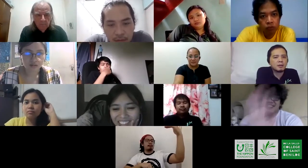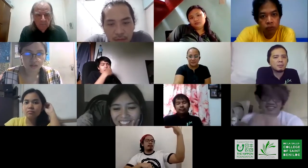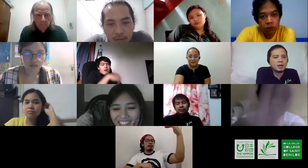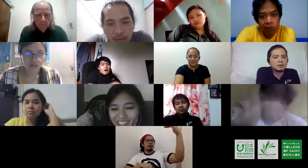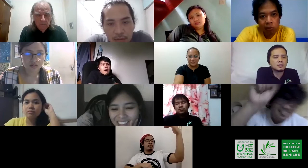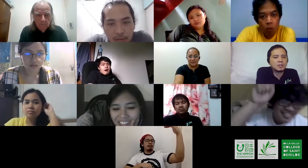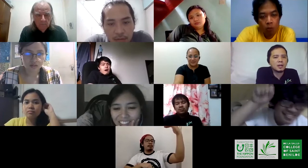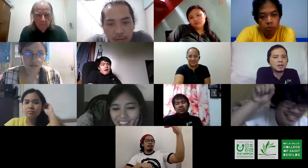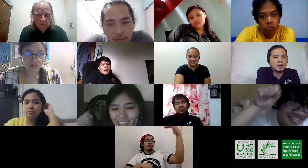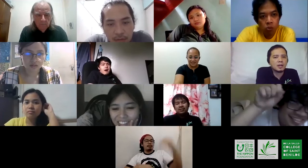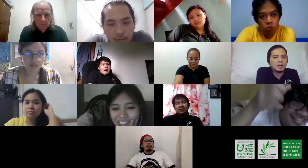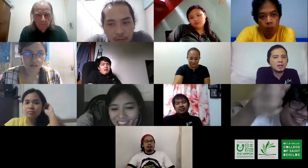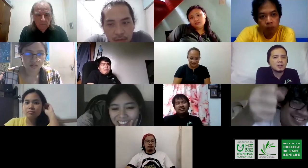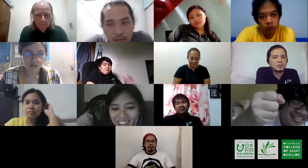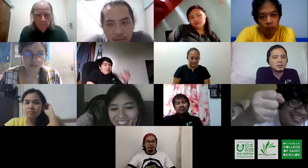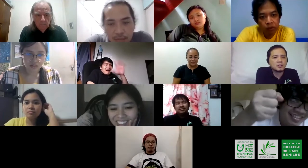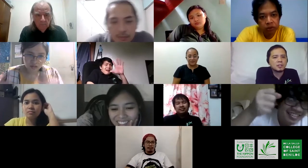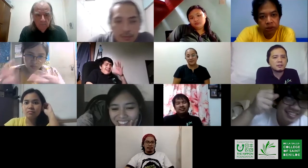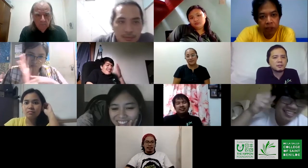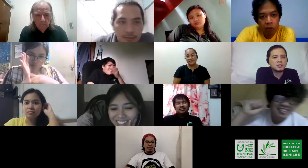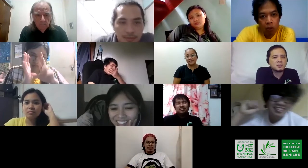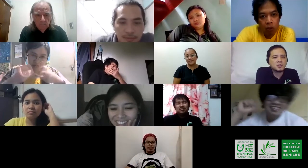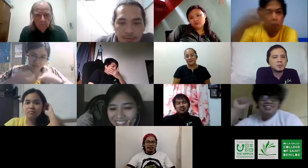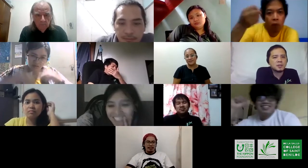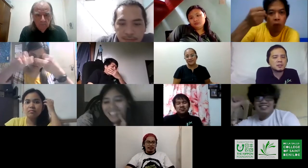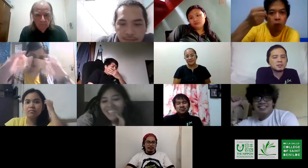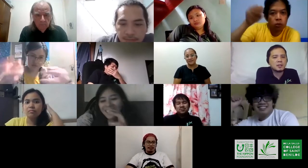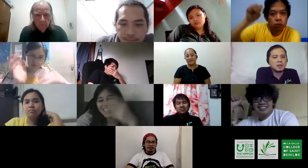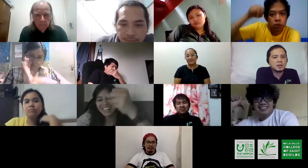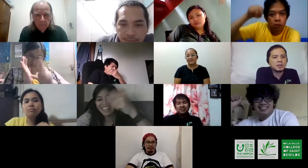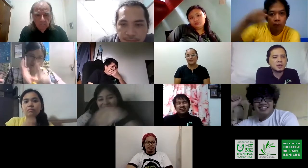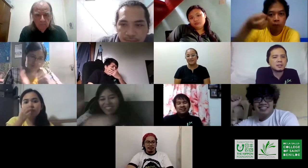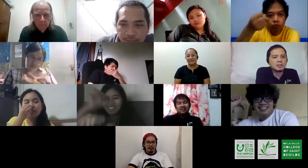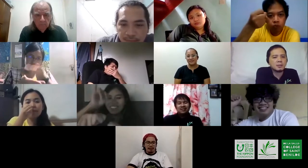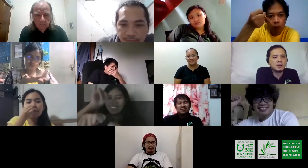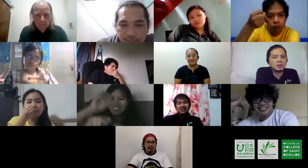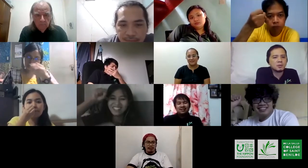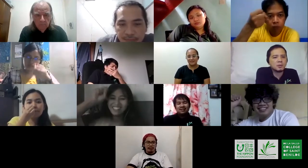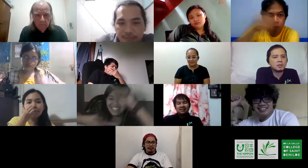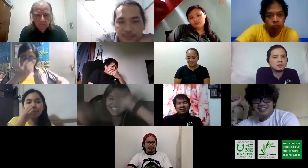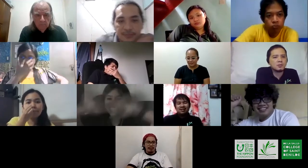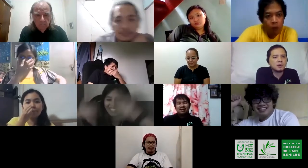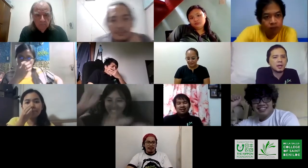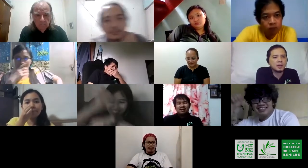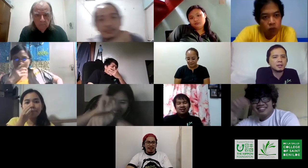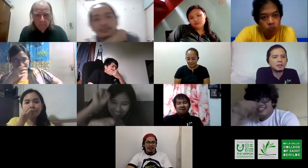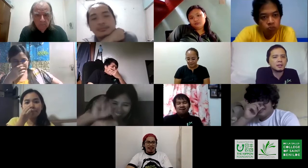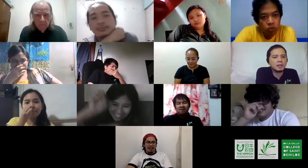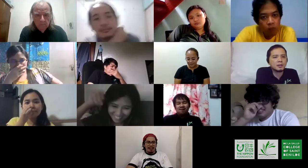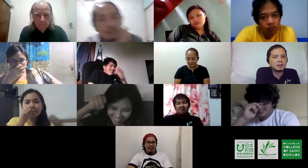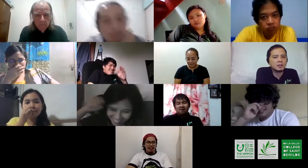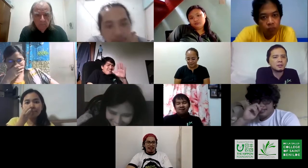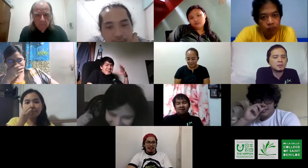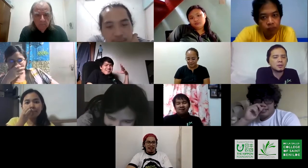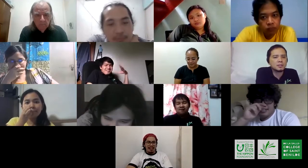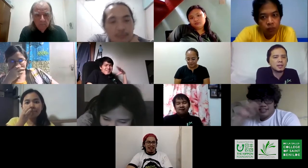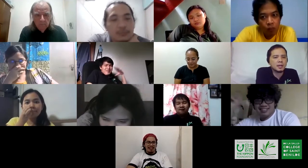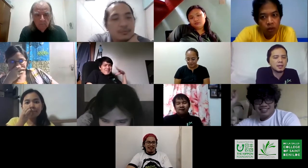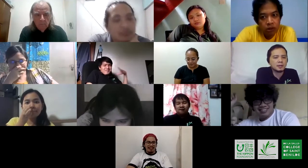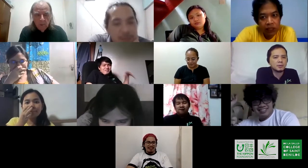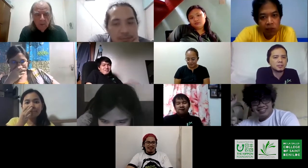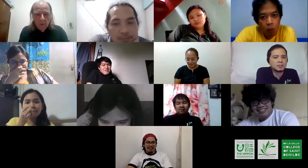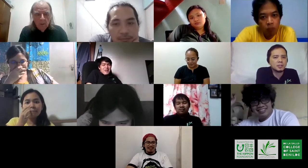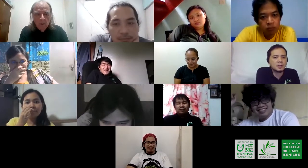said about there's a difference between greeting somebody older than you and younger than you in